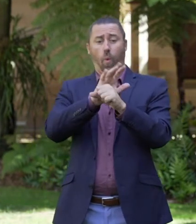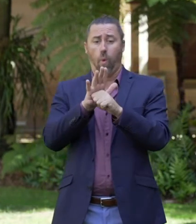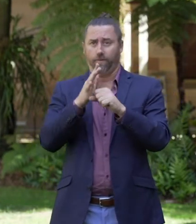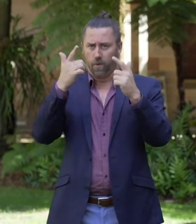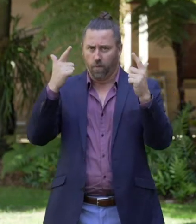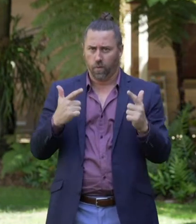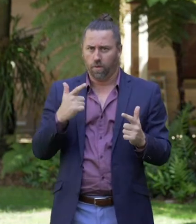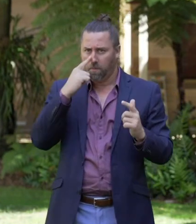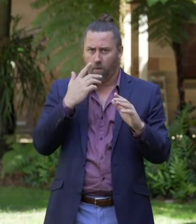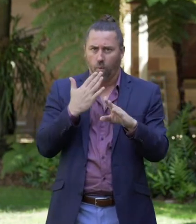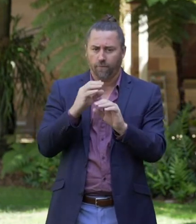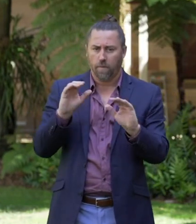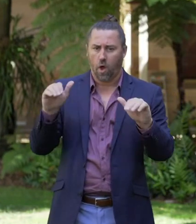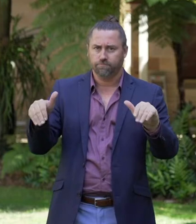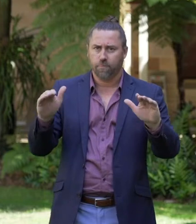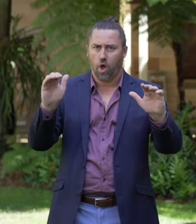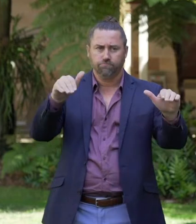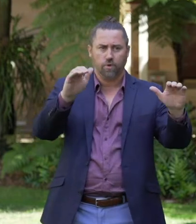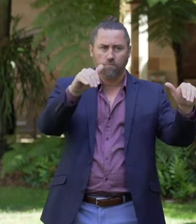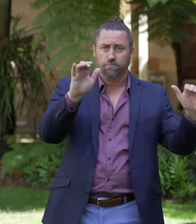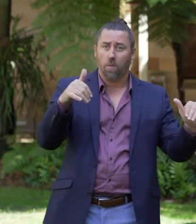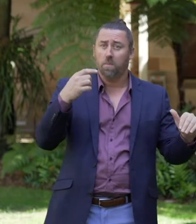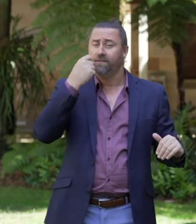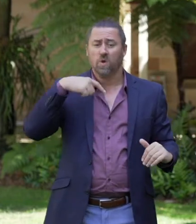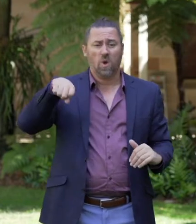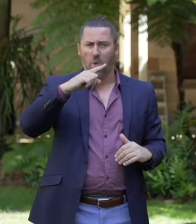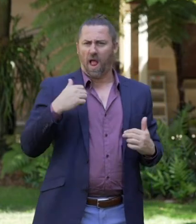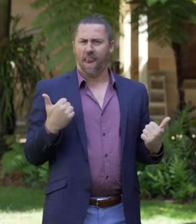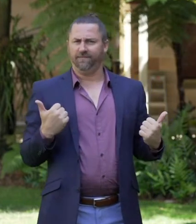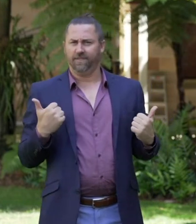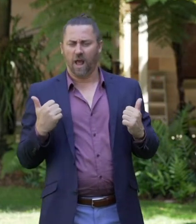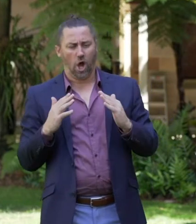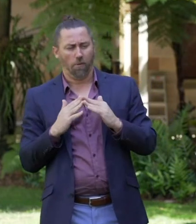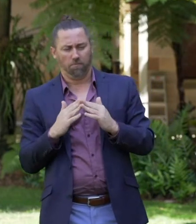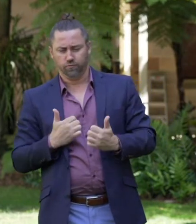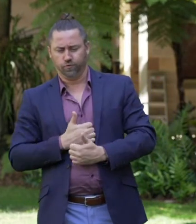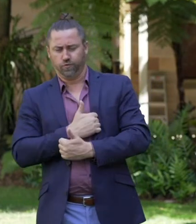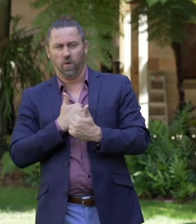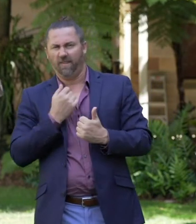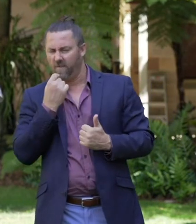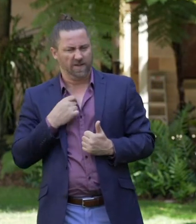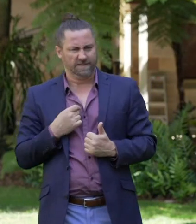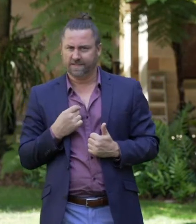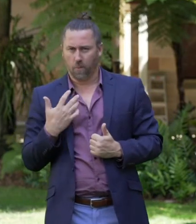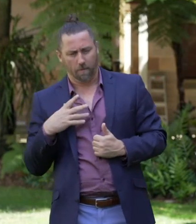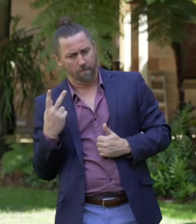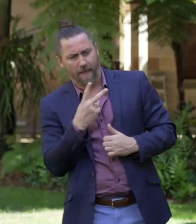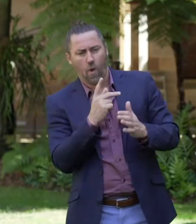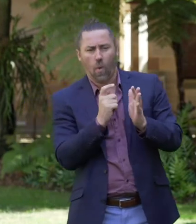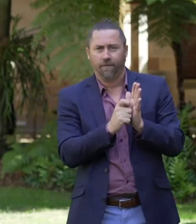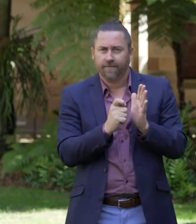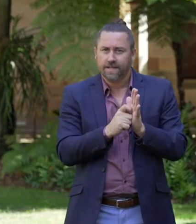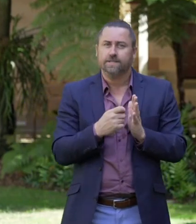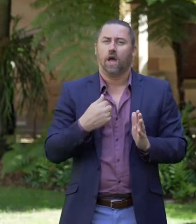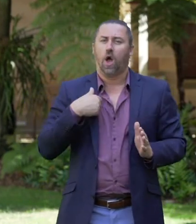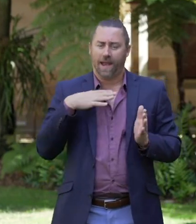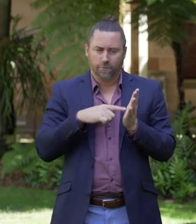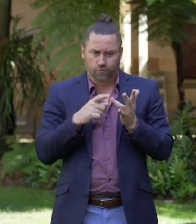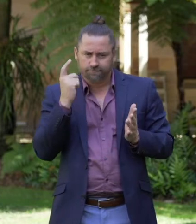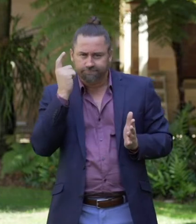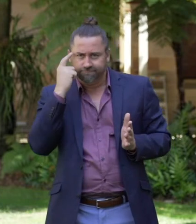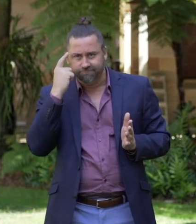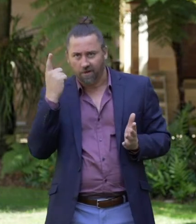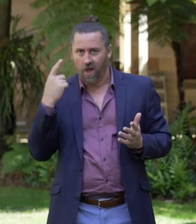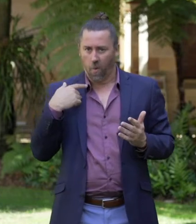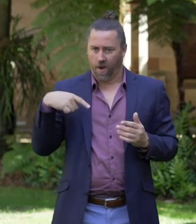home as well. Some people have adapted to this and some people haven't. And I want a modern, dynamic,